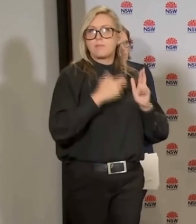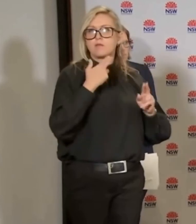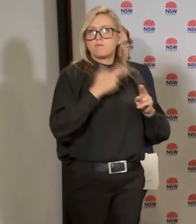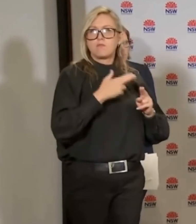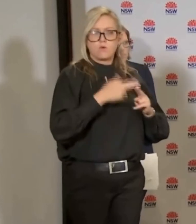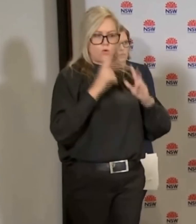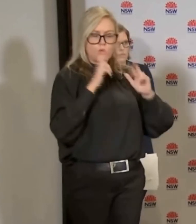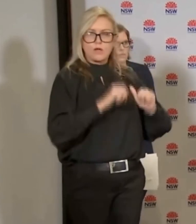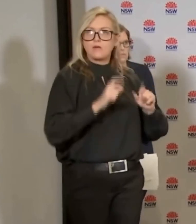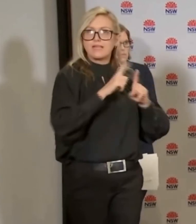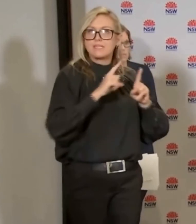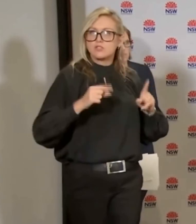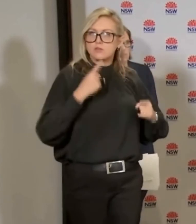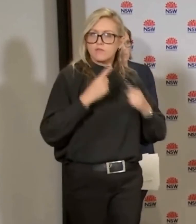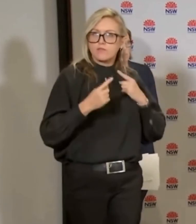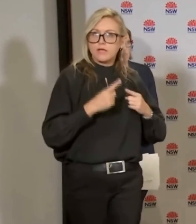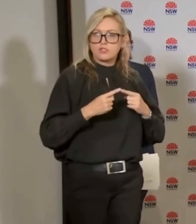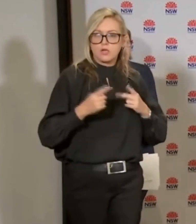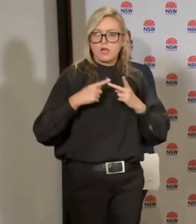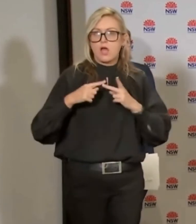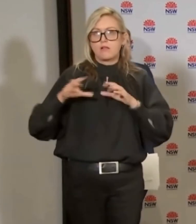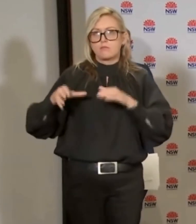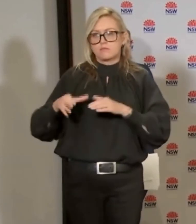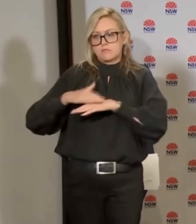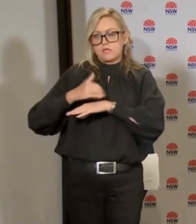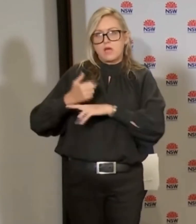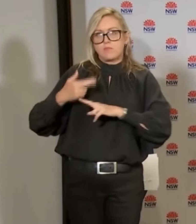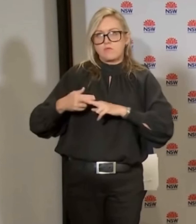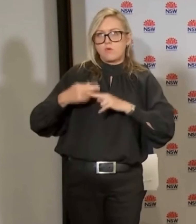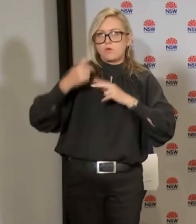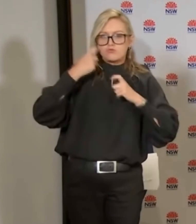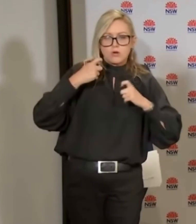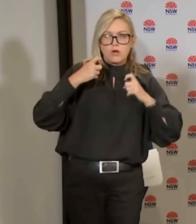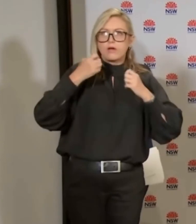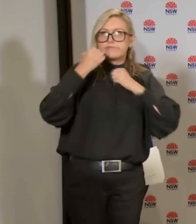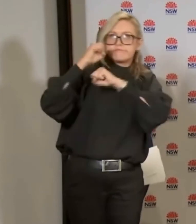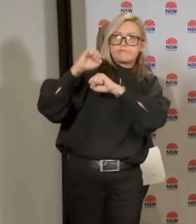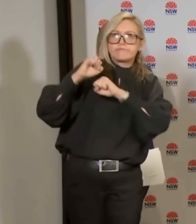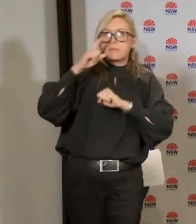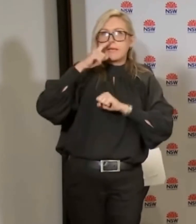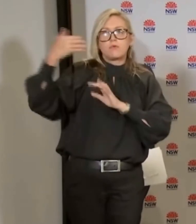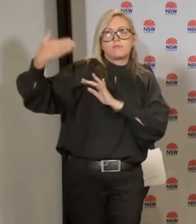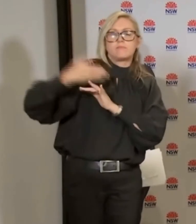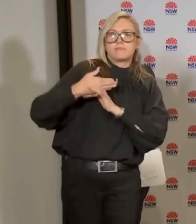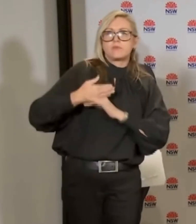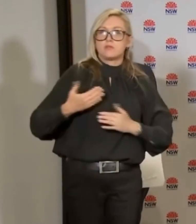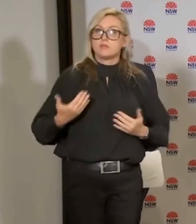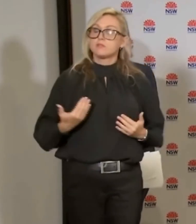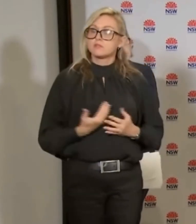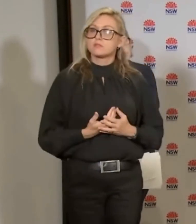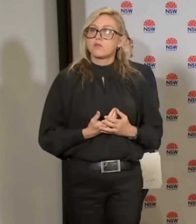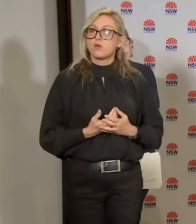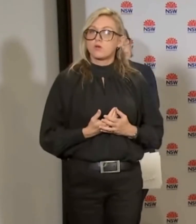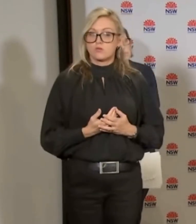South Wales, which will also be asked to look at these issues. So there's no doubt that we are moving into a